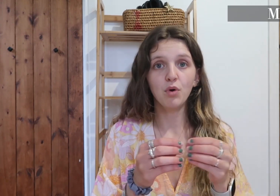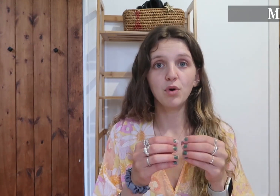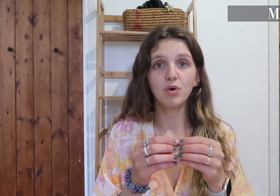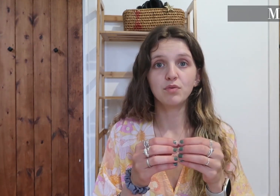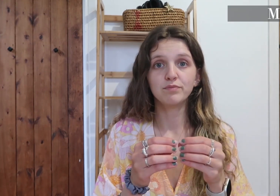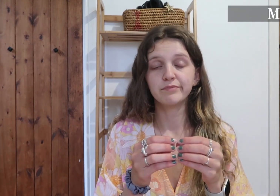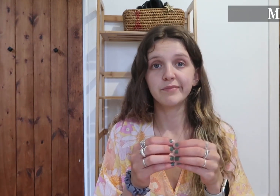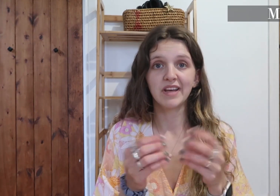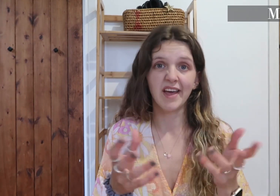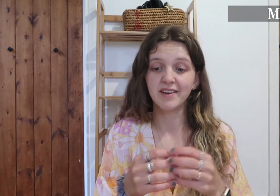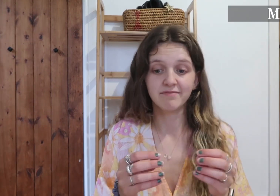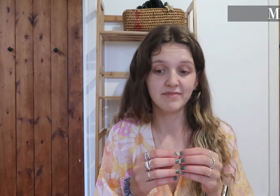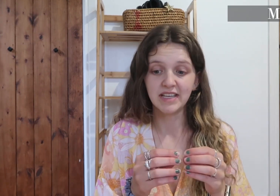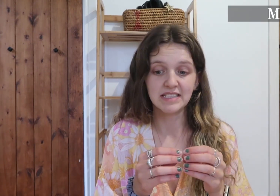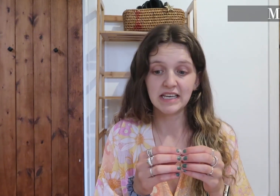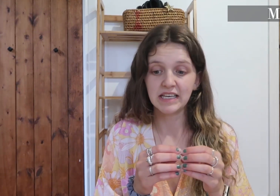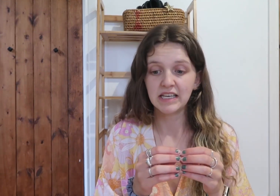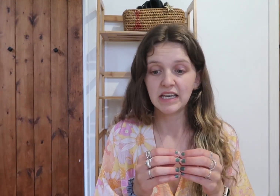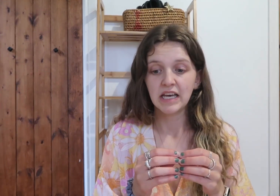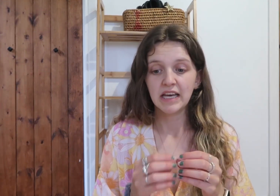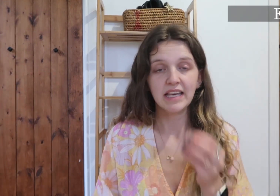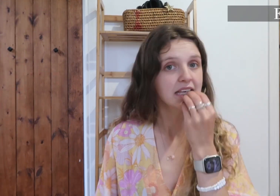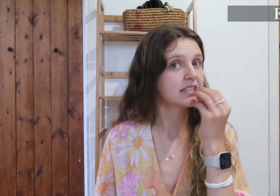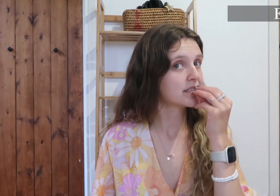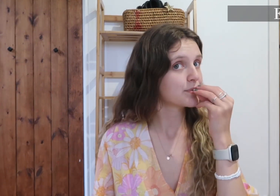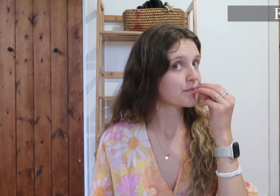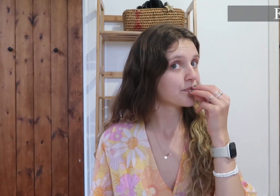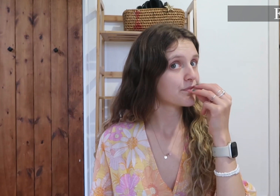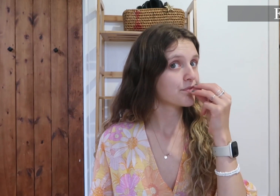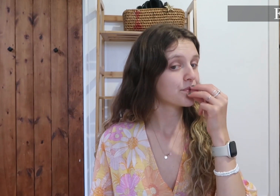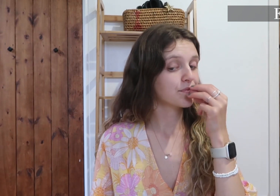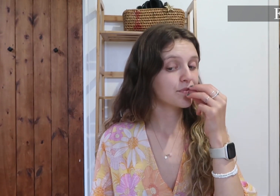More, again, easy. Eat,